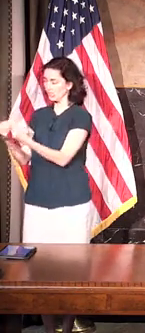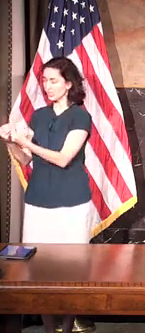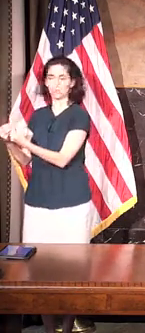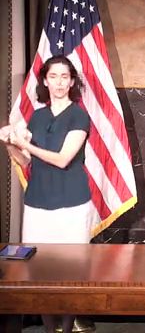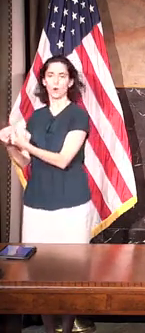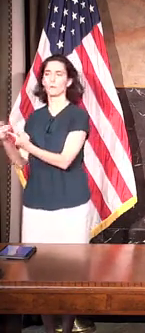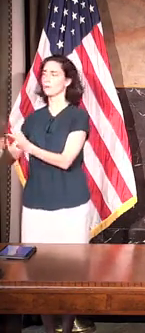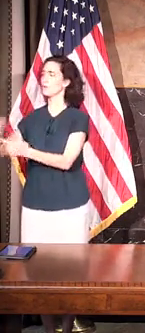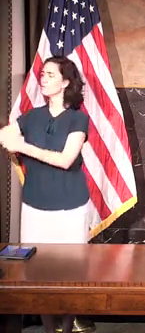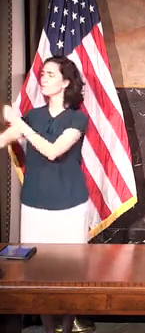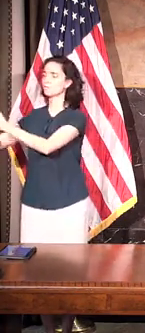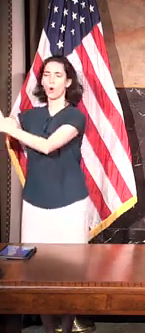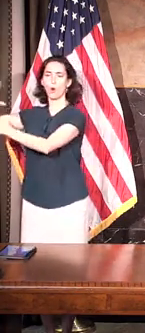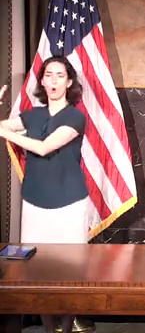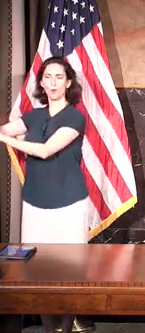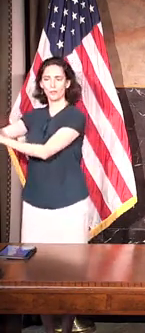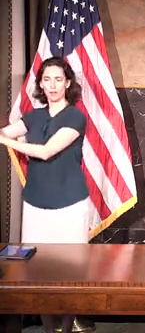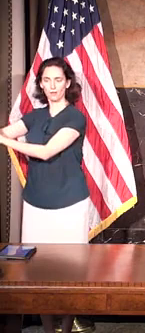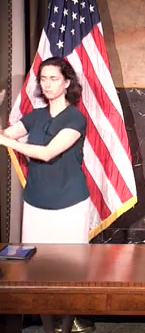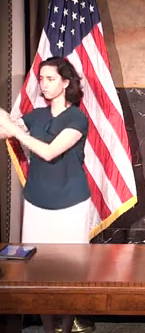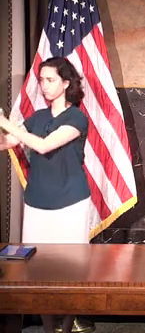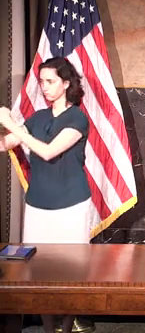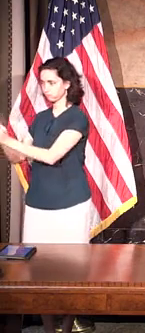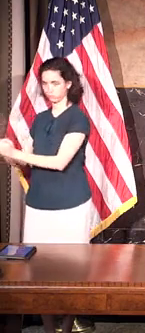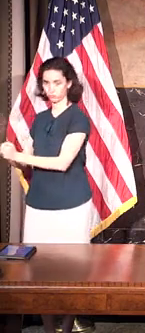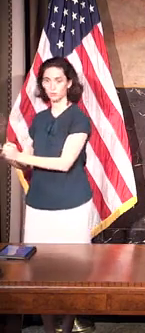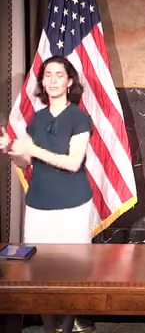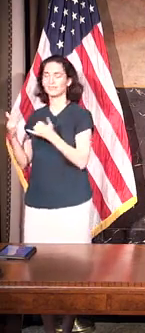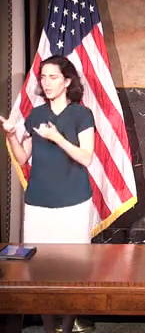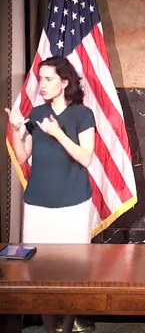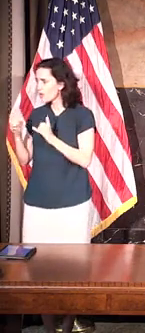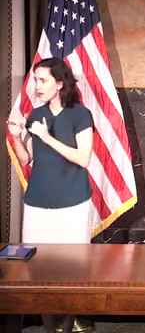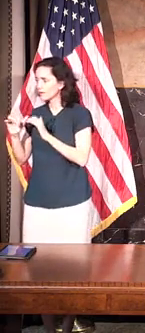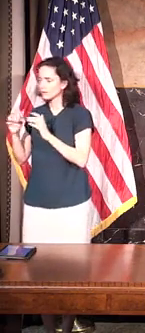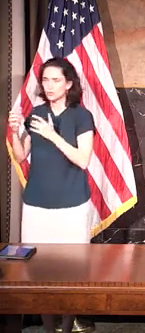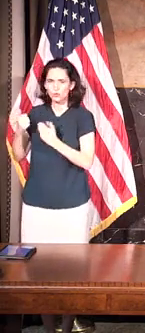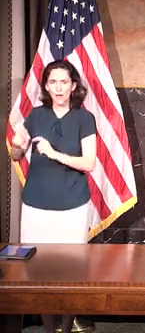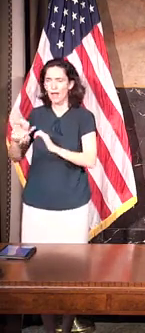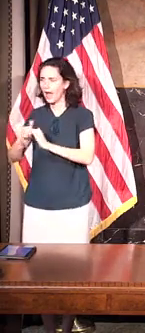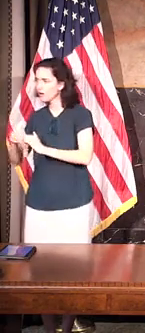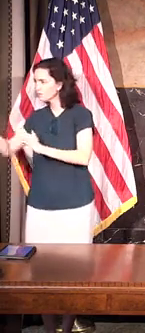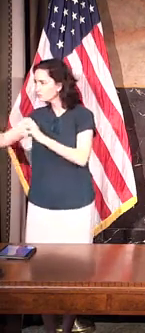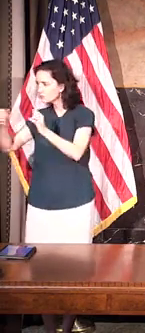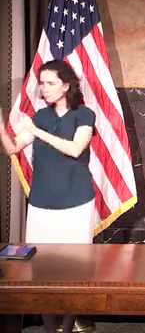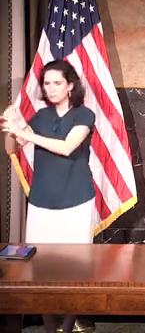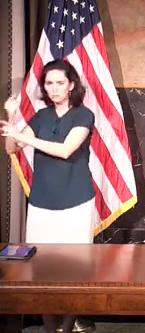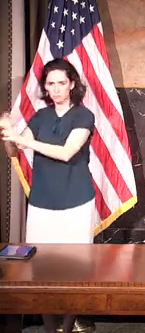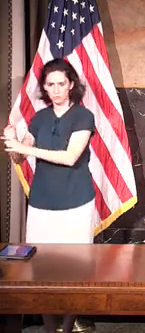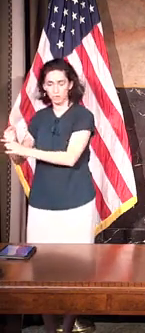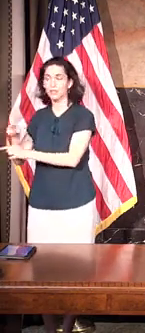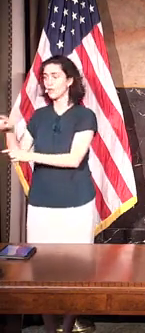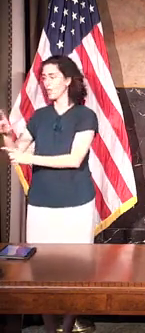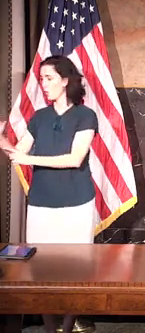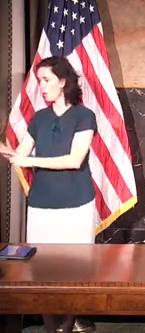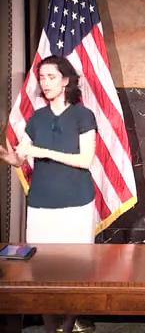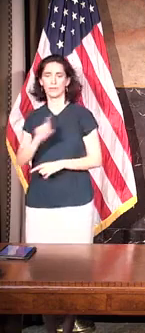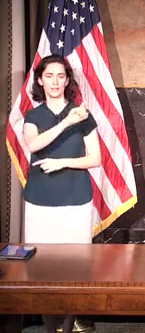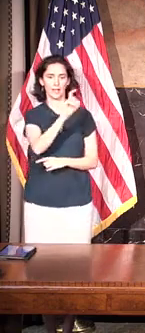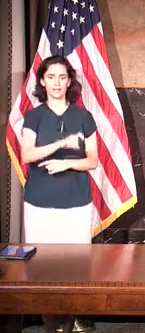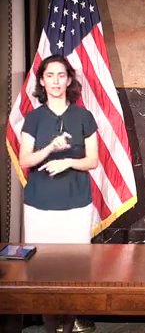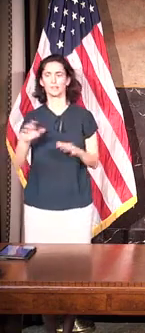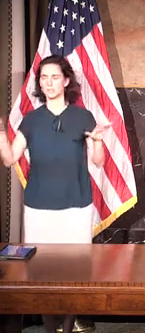hotels, and hotel consolidation efforts are underway. Both in Louisiana and in Texas, working through the